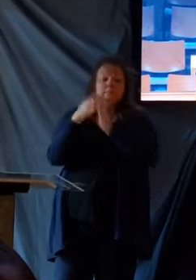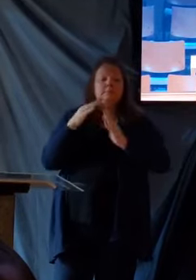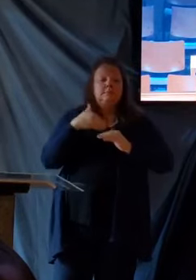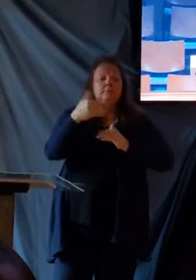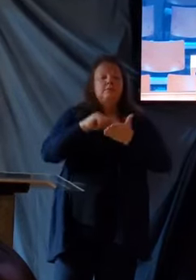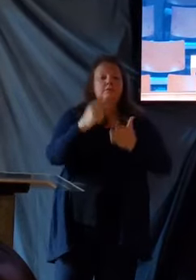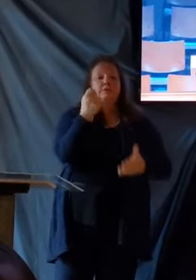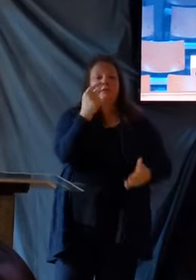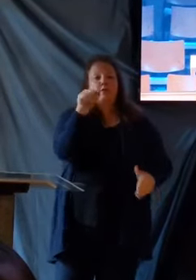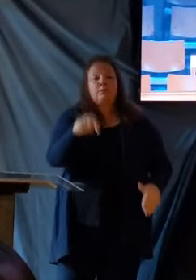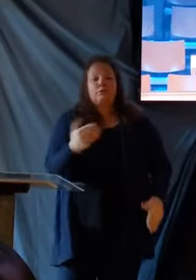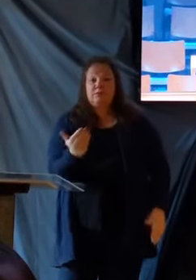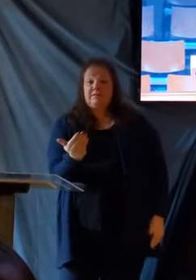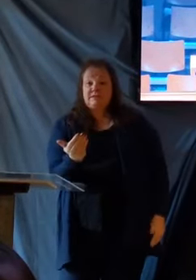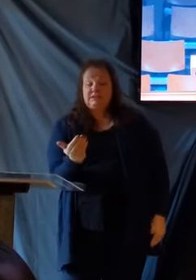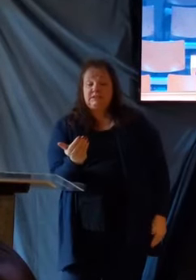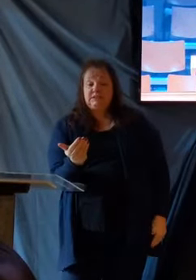now in verses 11 to 15.